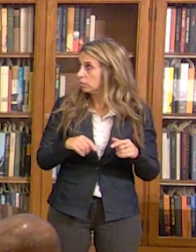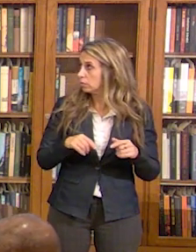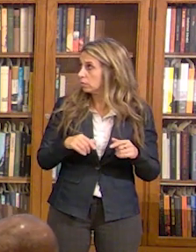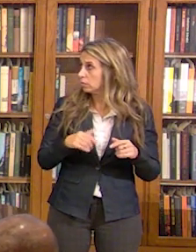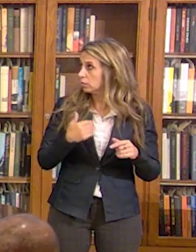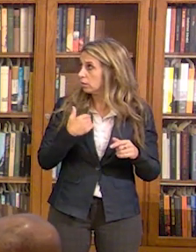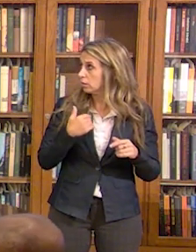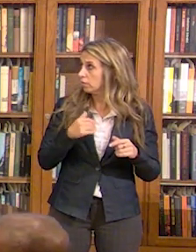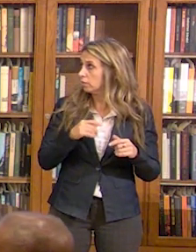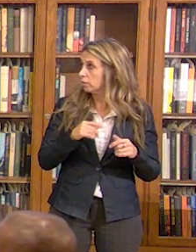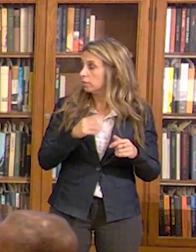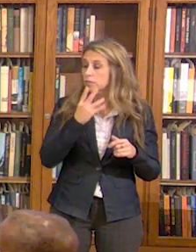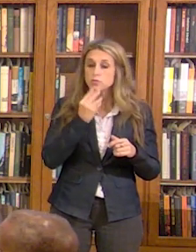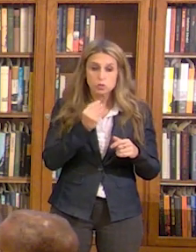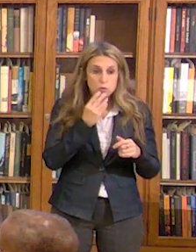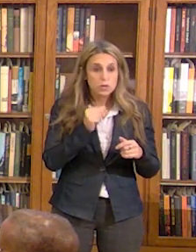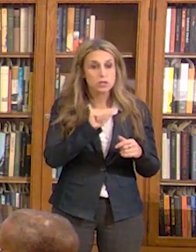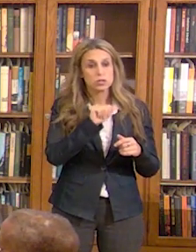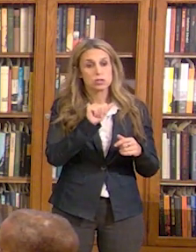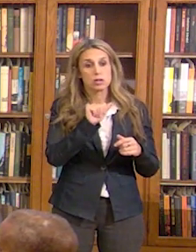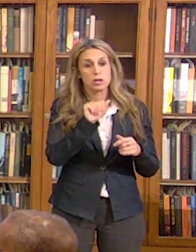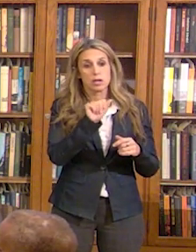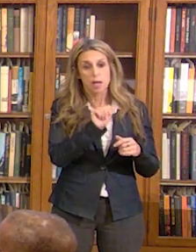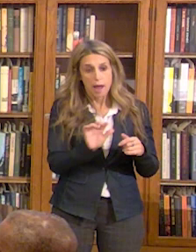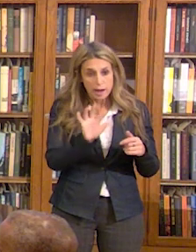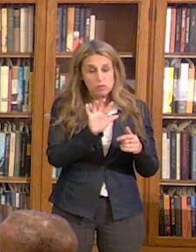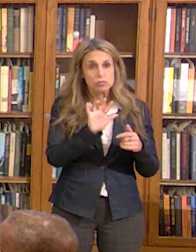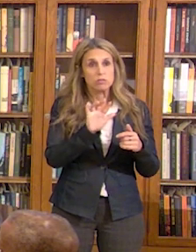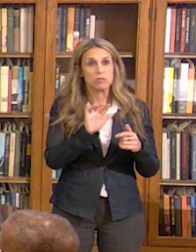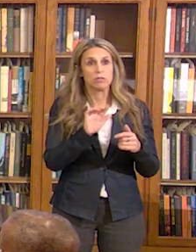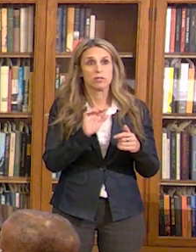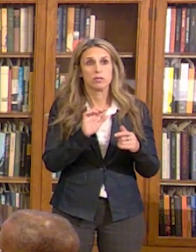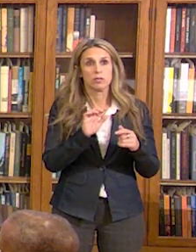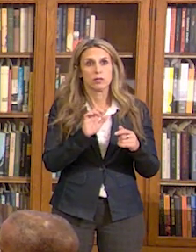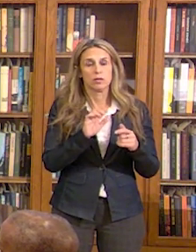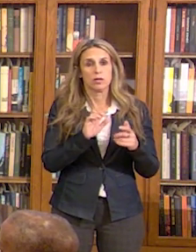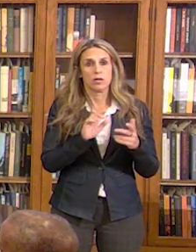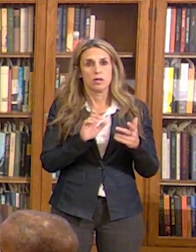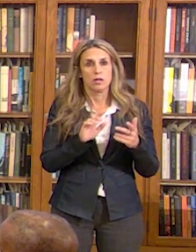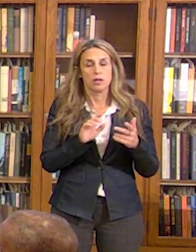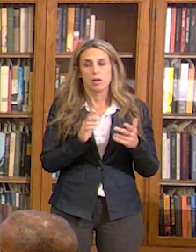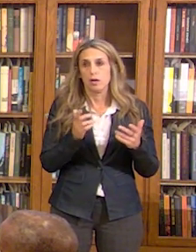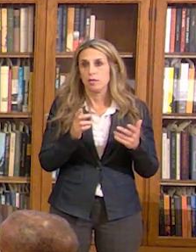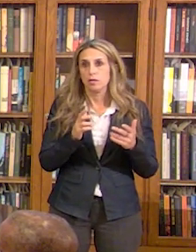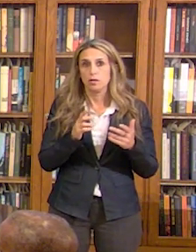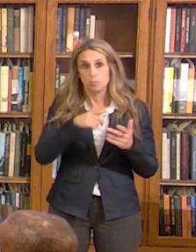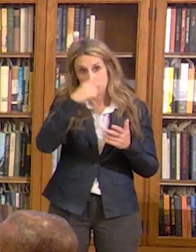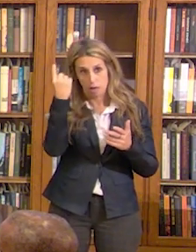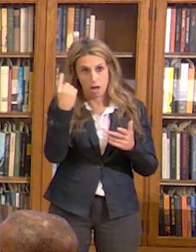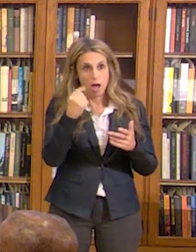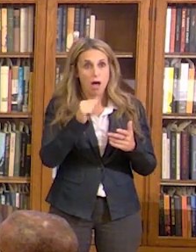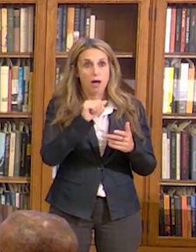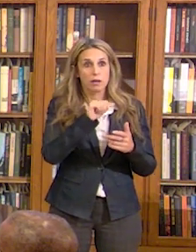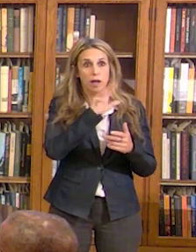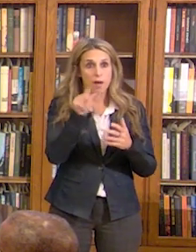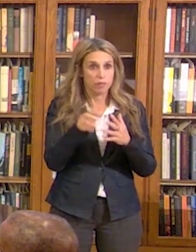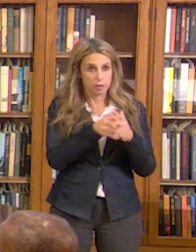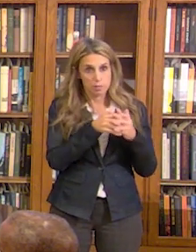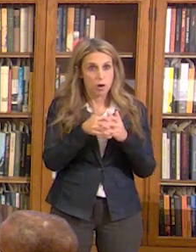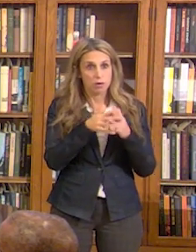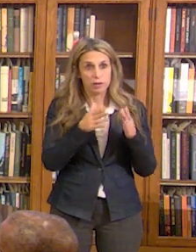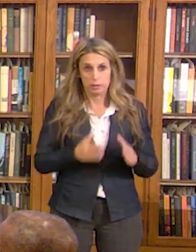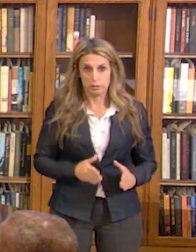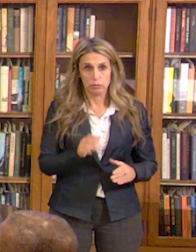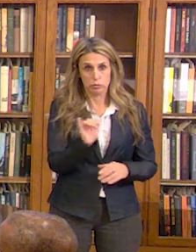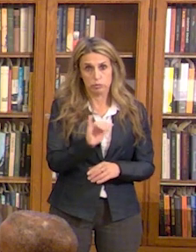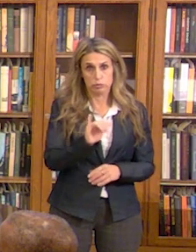students um Jewish students but also diverse in black or African-American because